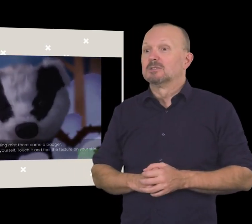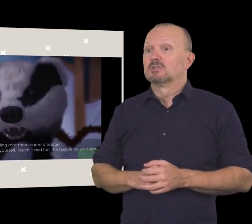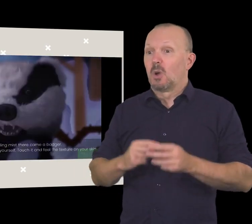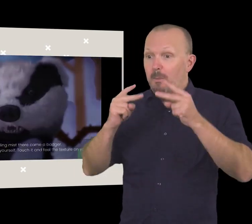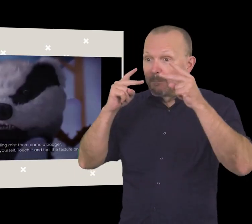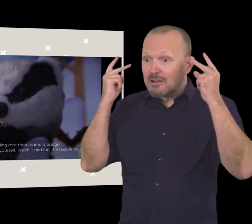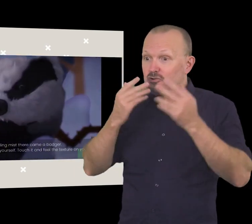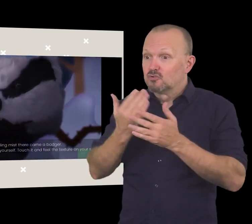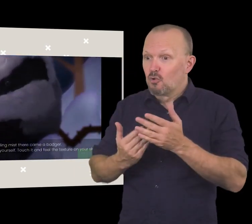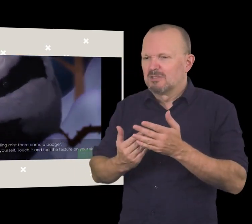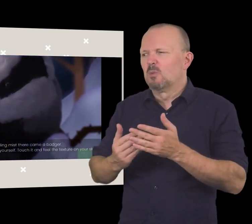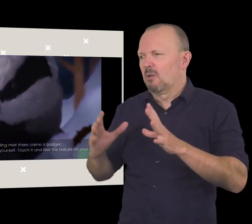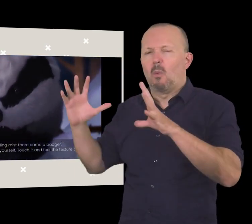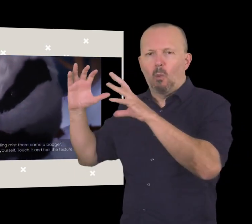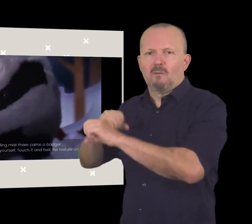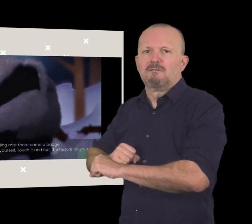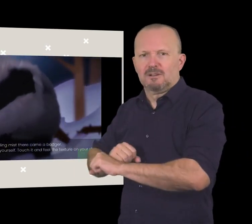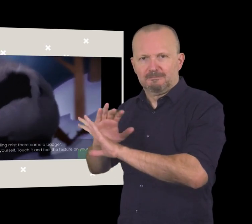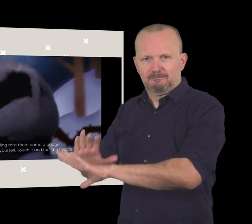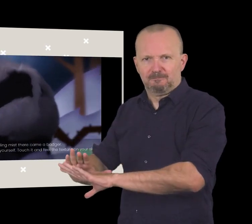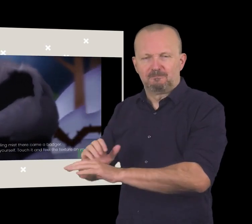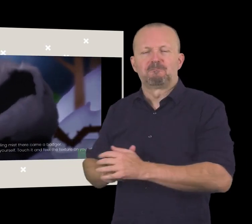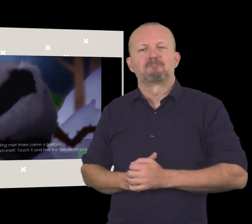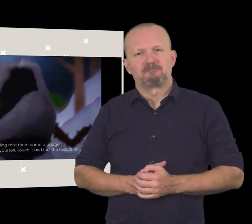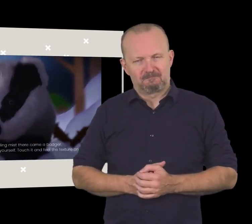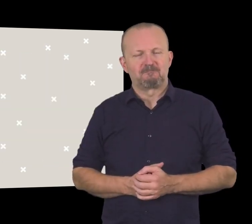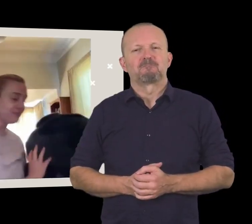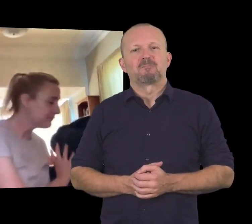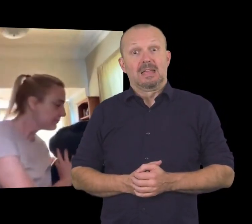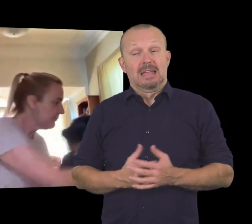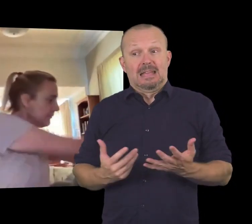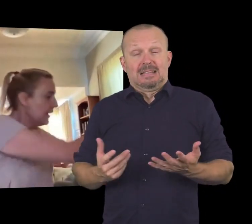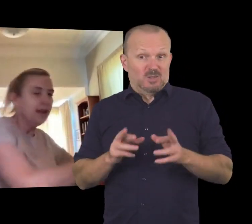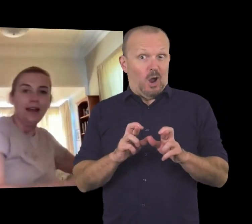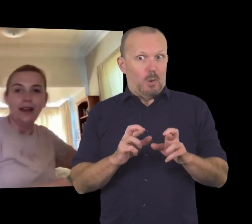So we can take the badger's story off screen now.